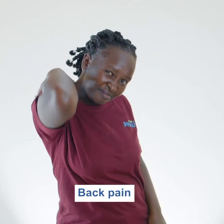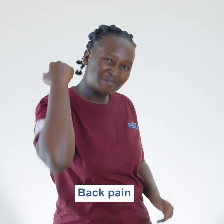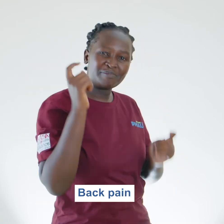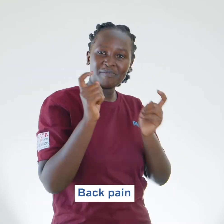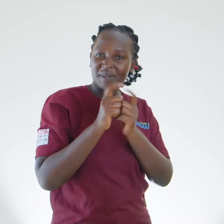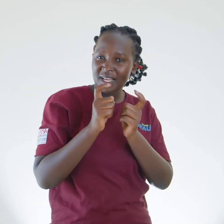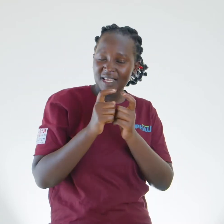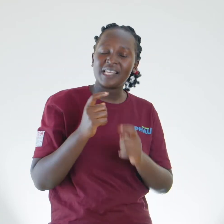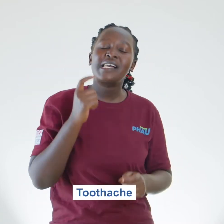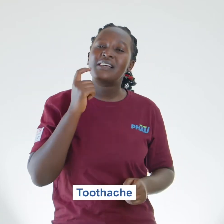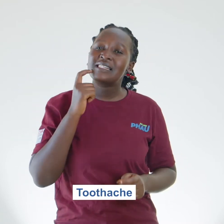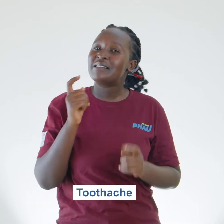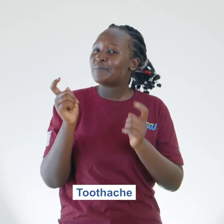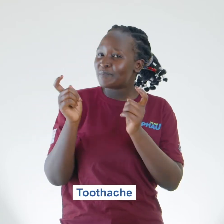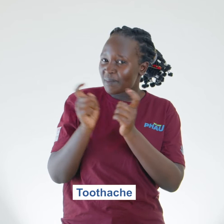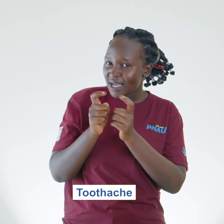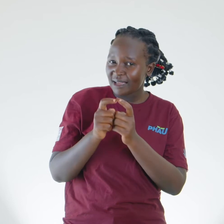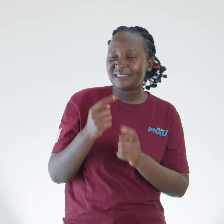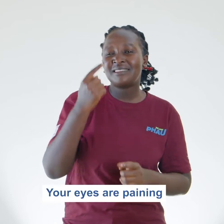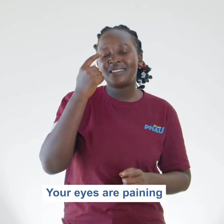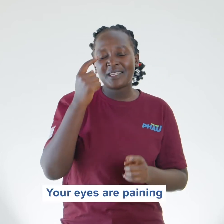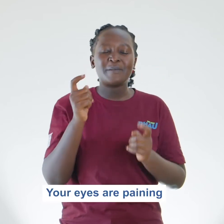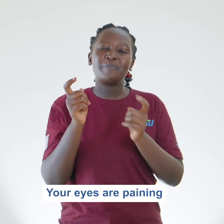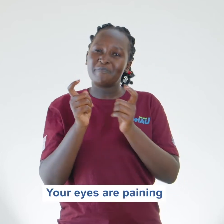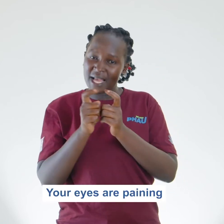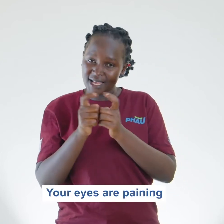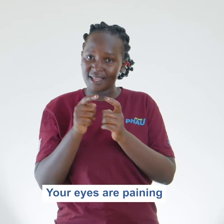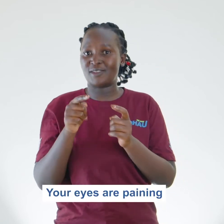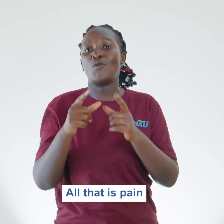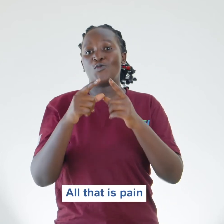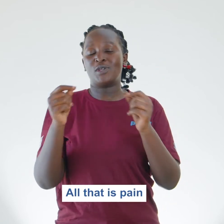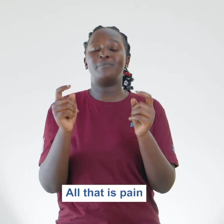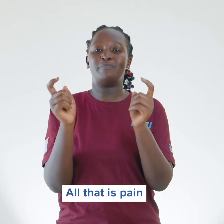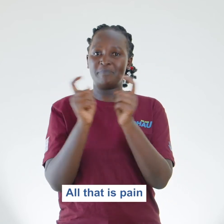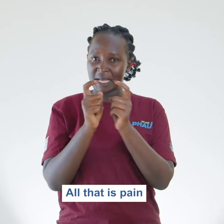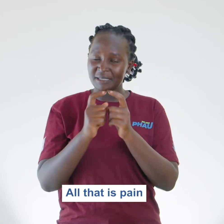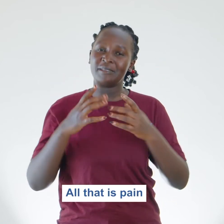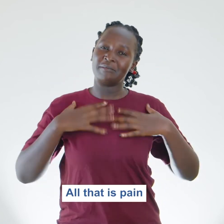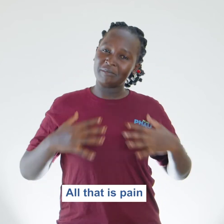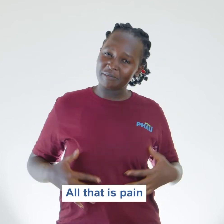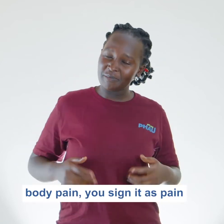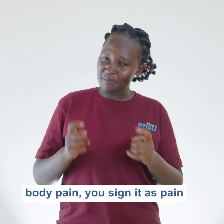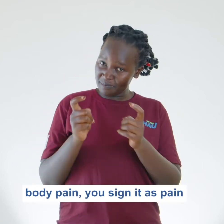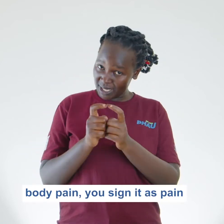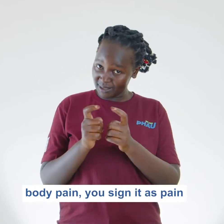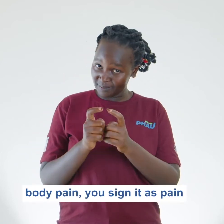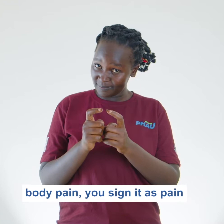pain, toothache, your eyes are paining, all that is pain. Body pain, you sign